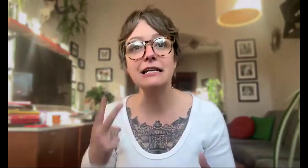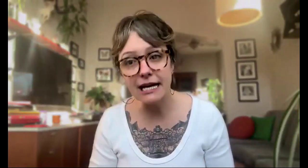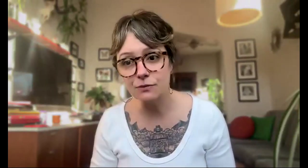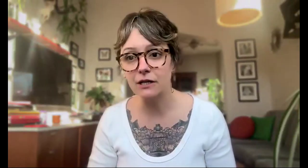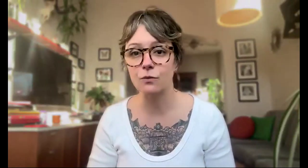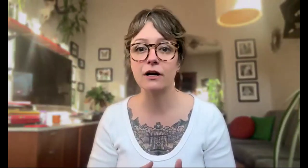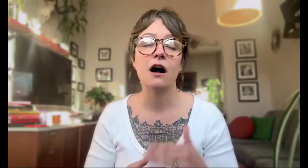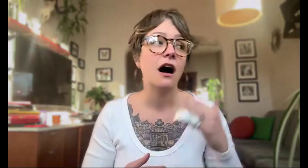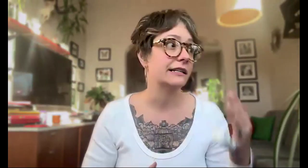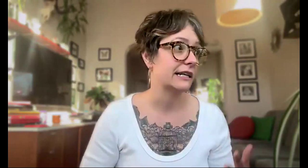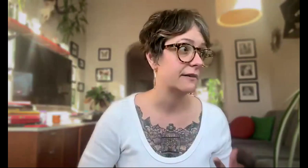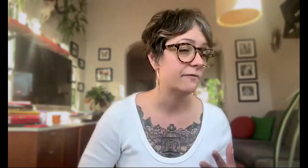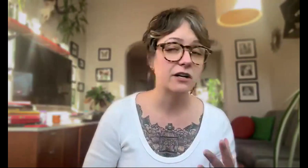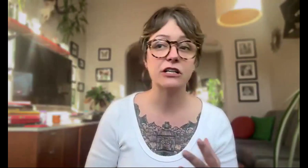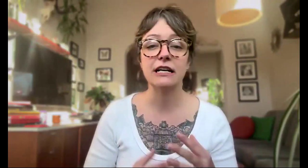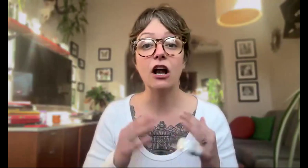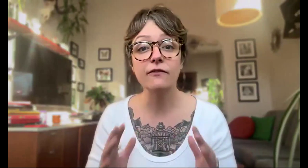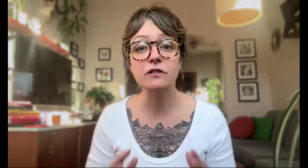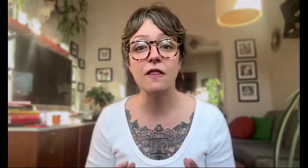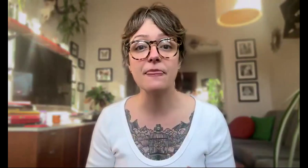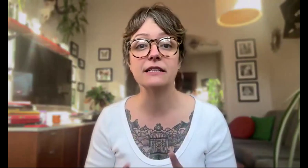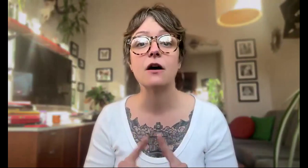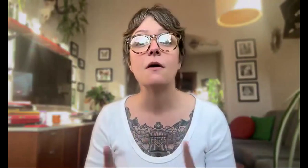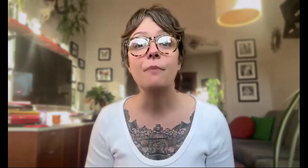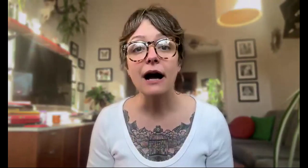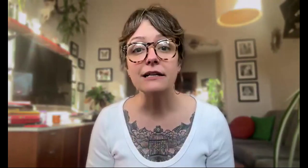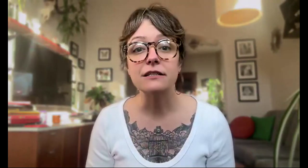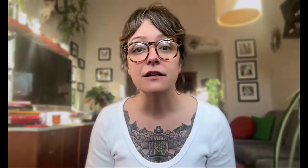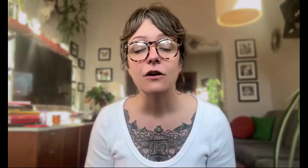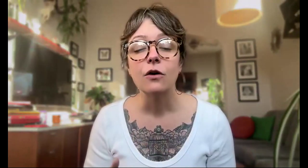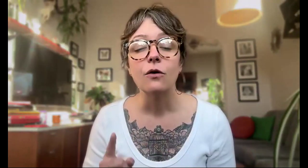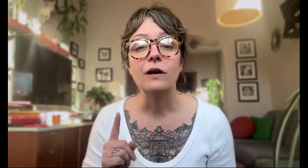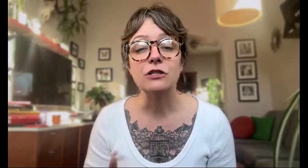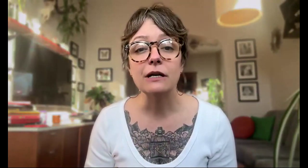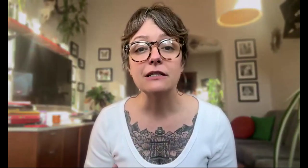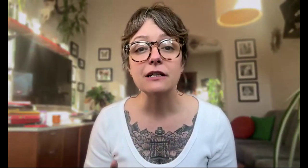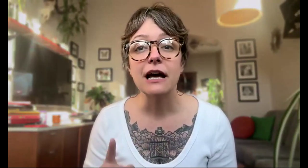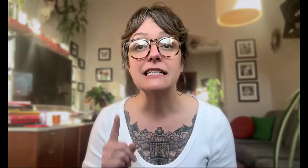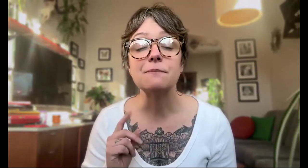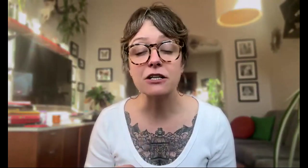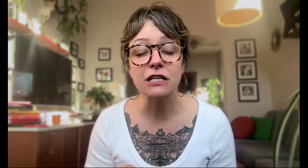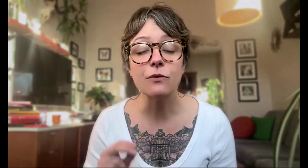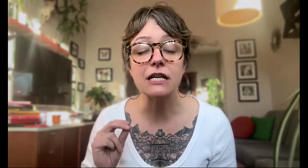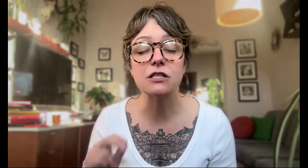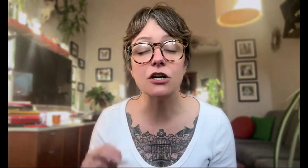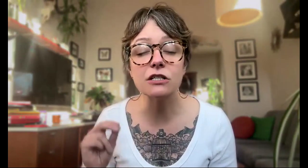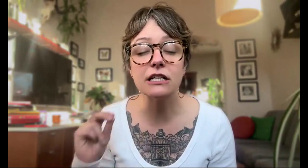and yes, we can work on executive function and all of those fun things, but we do it especially when they start to